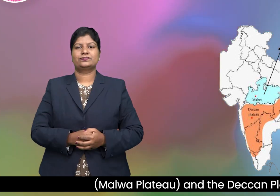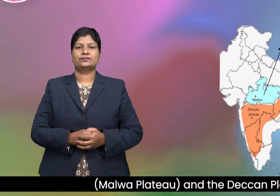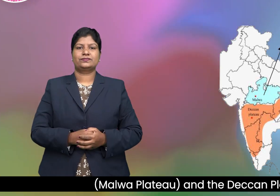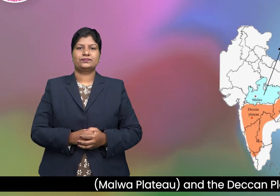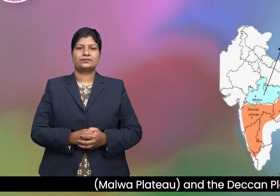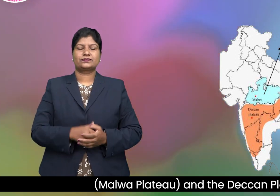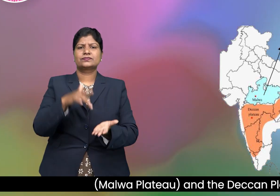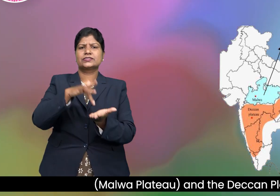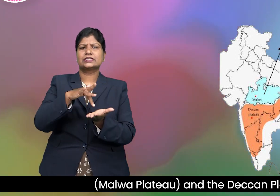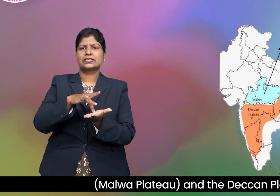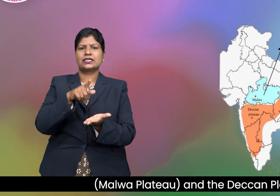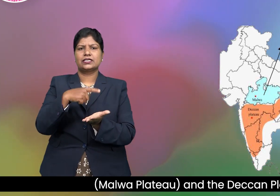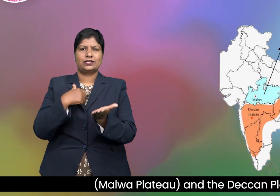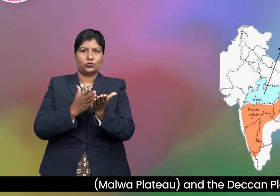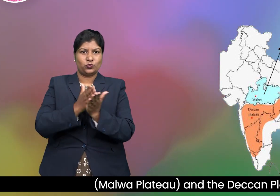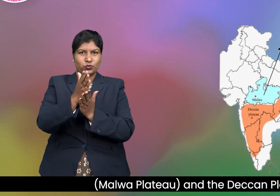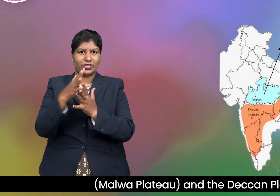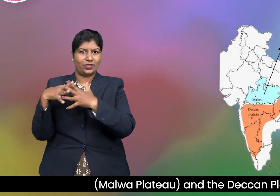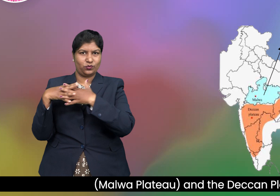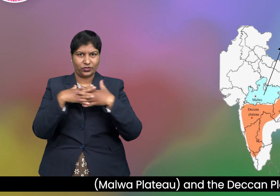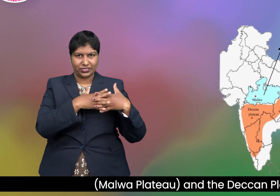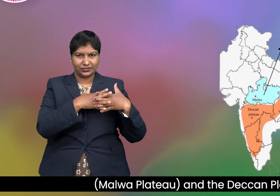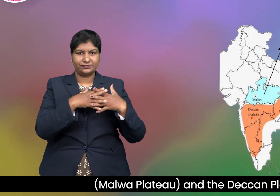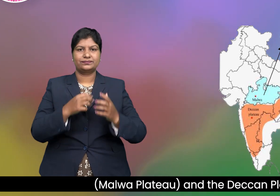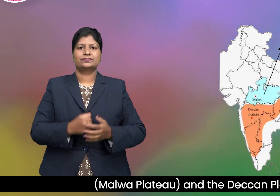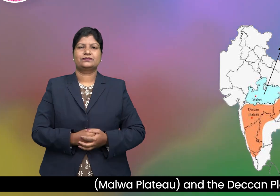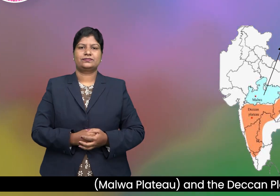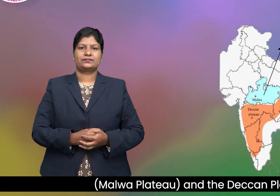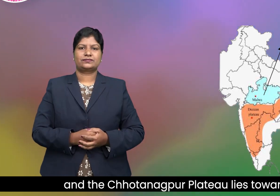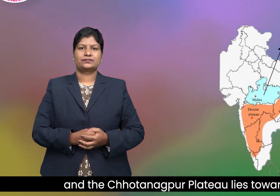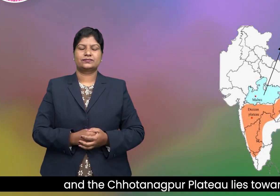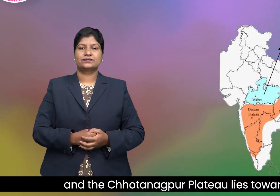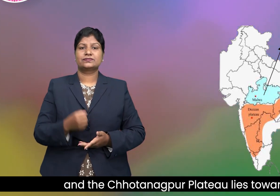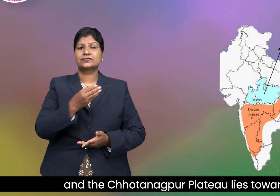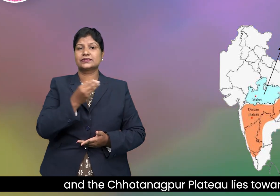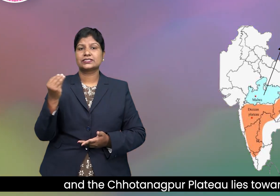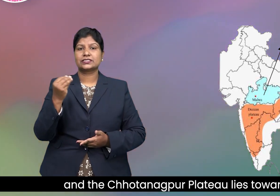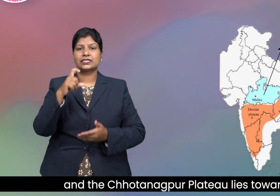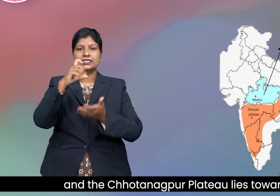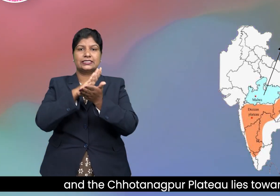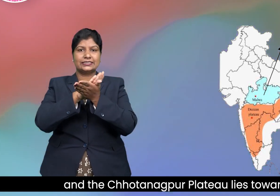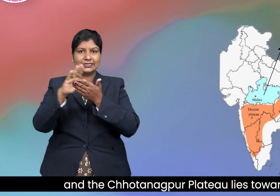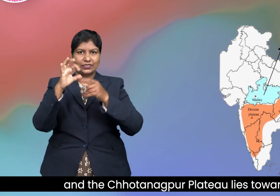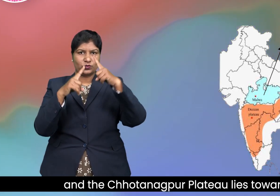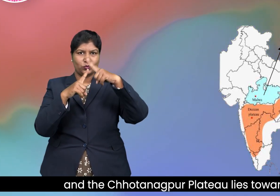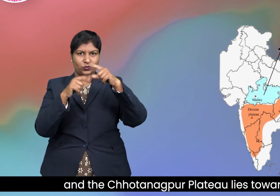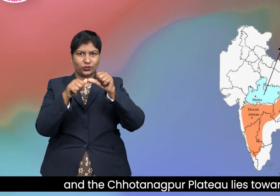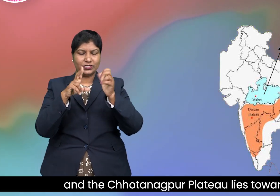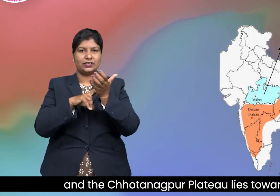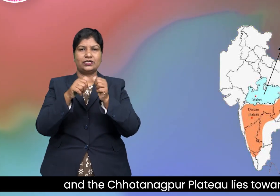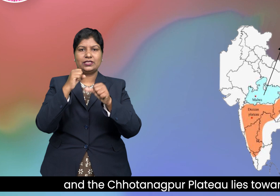lies towards the west and the Chutanagpur Plateau